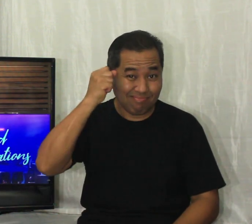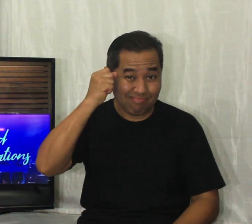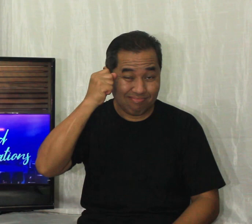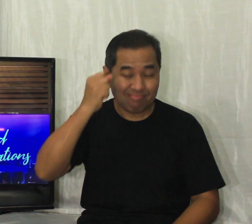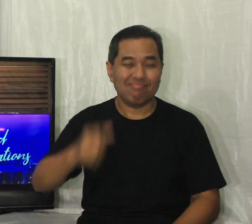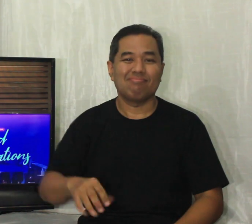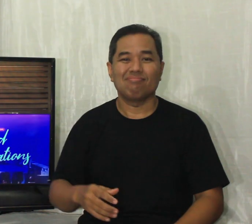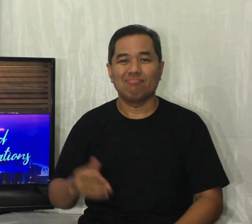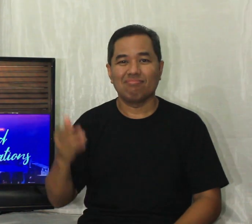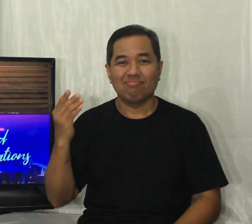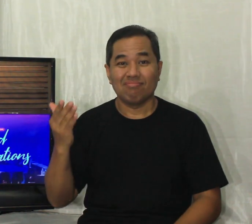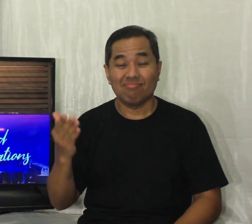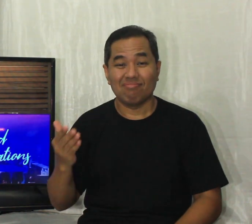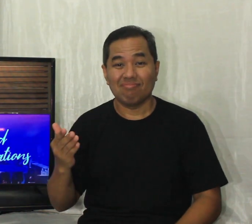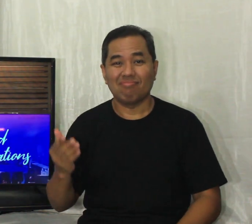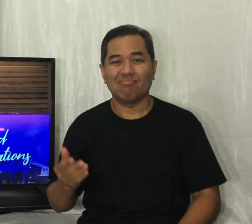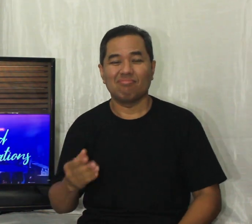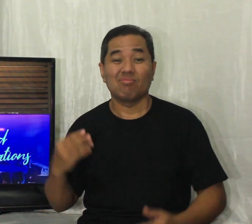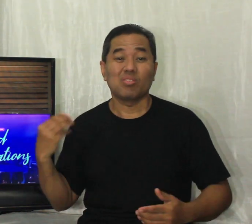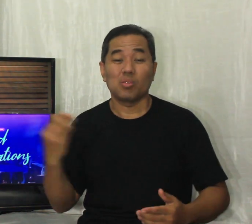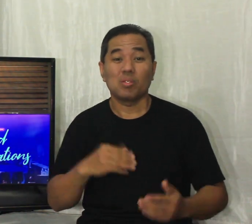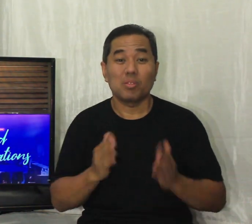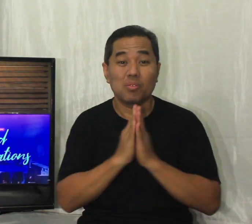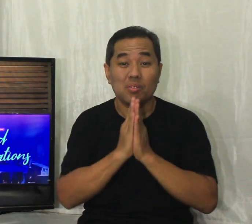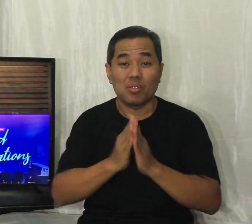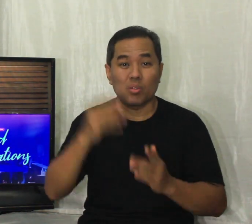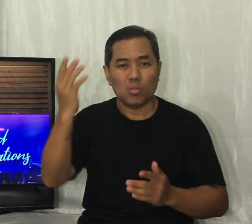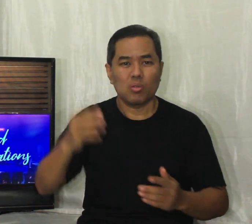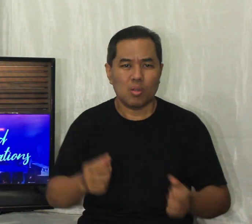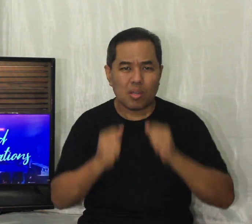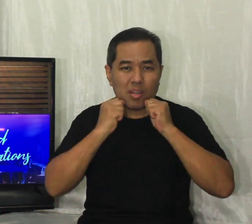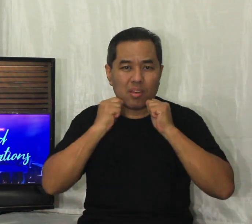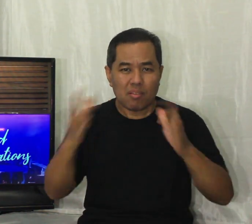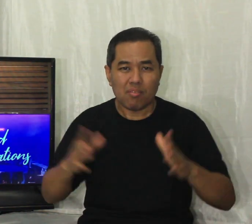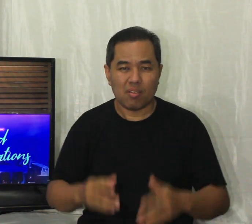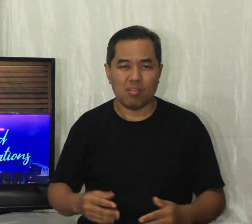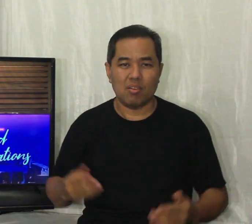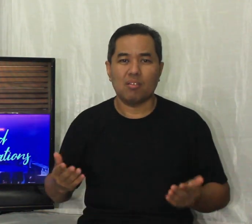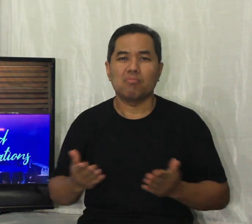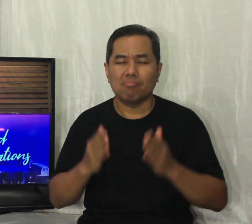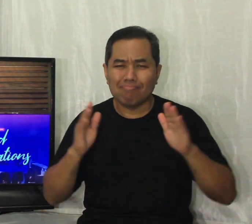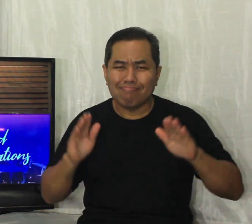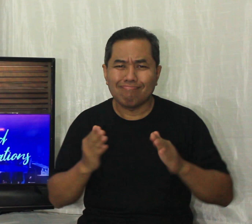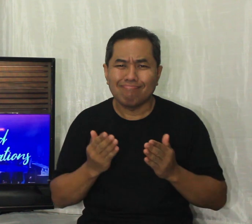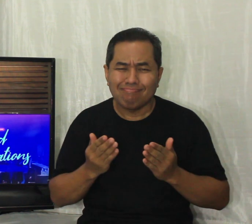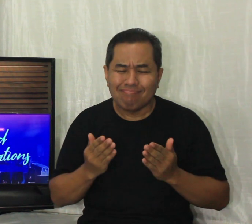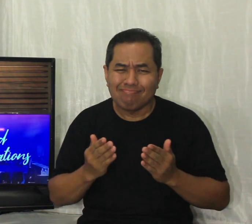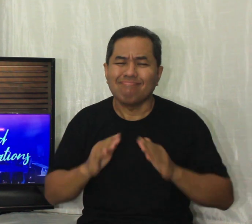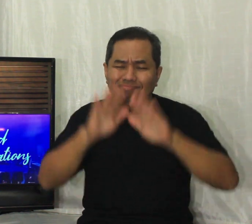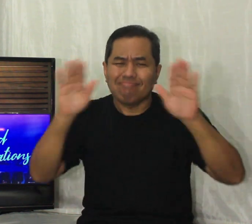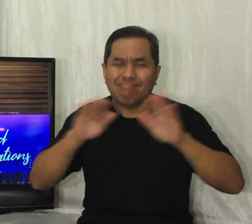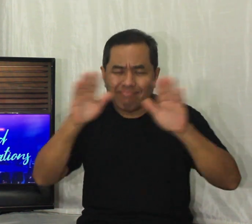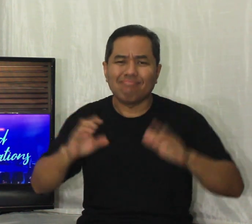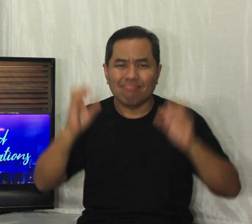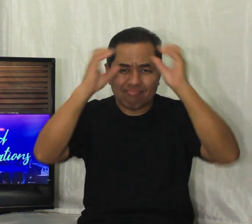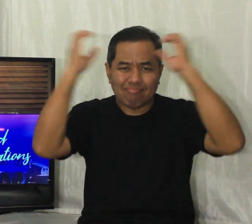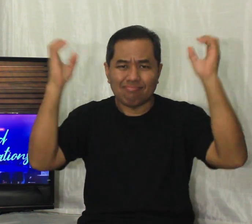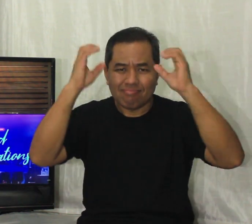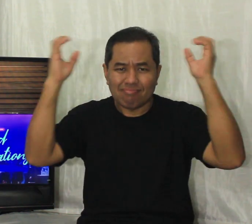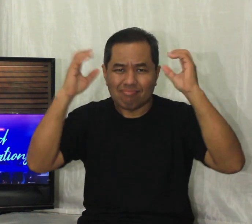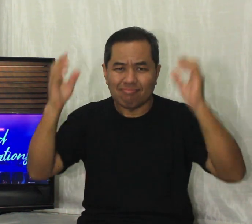that you will be blessed with our worship celebration today. So come and join us as we worship the Lord with